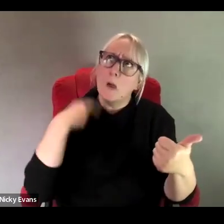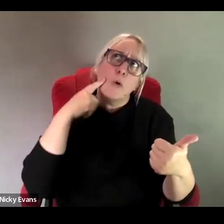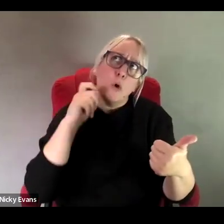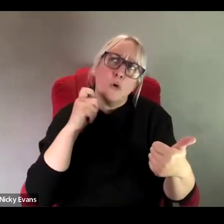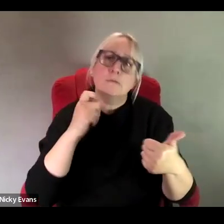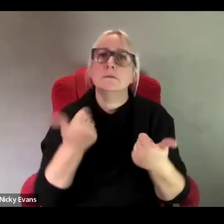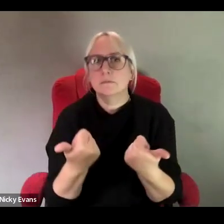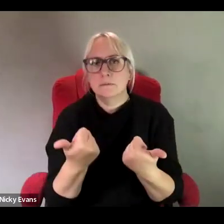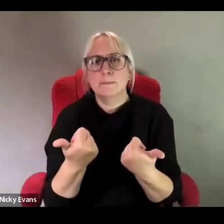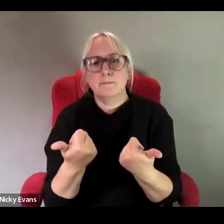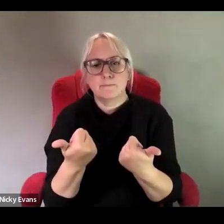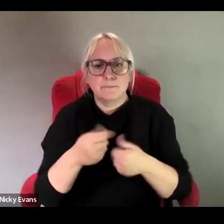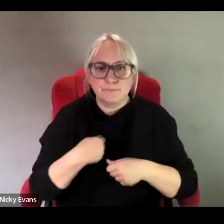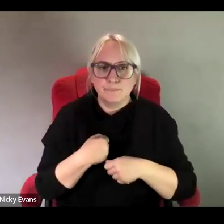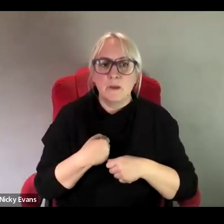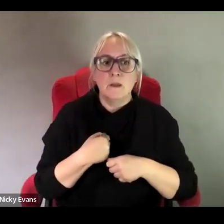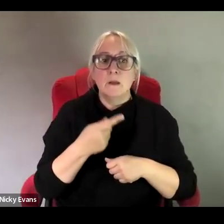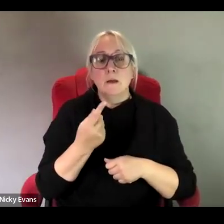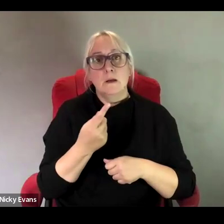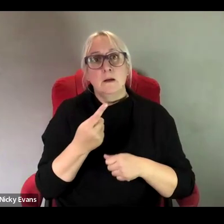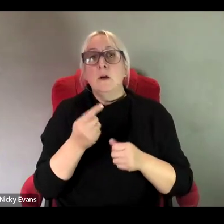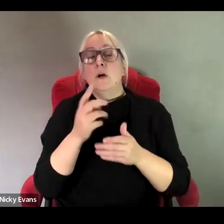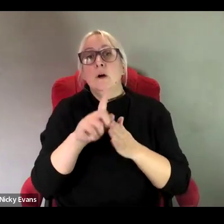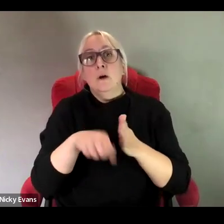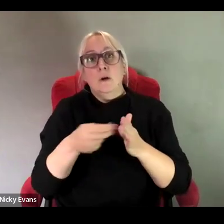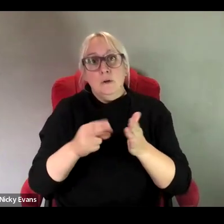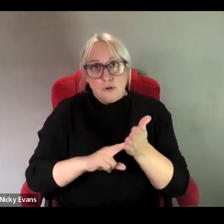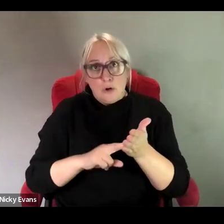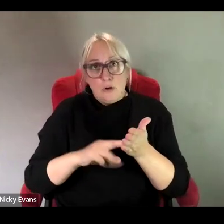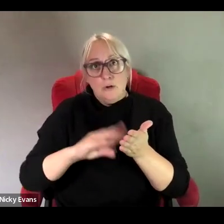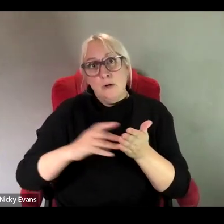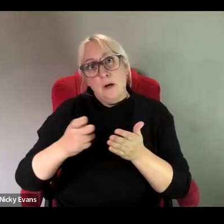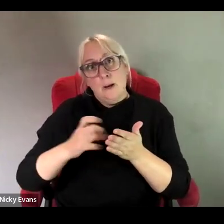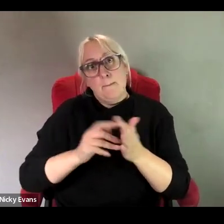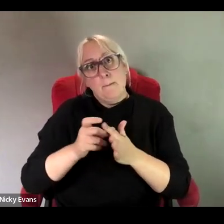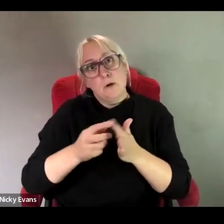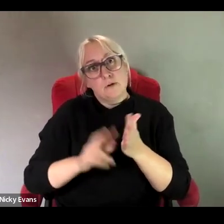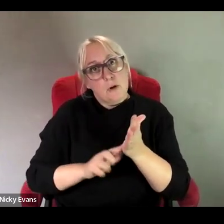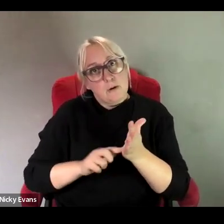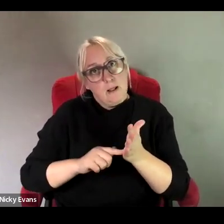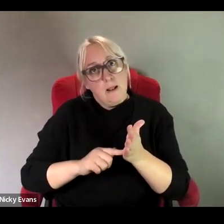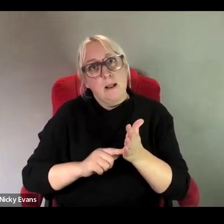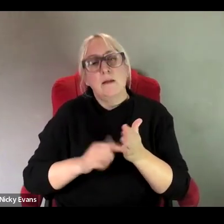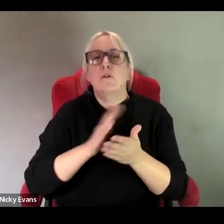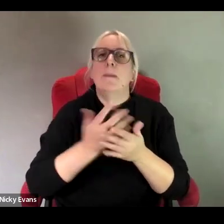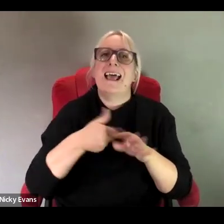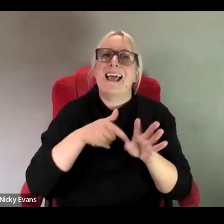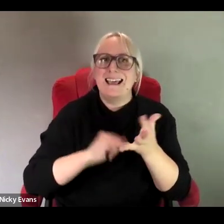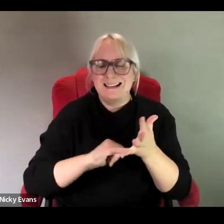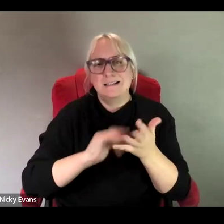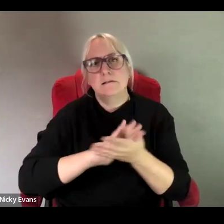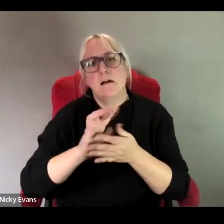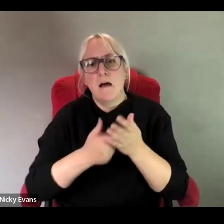member, supports the concept. So does John McDonnell, the independent MP for Hayes and Harlington.